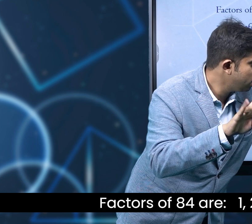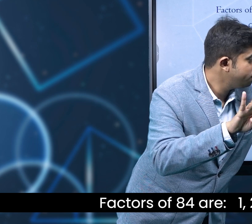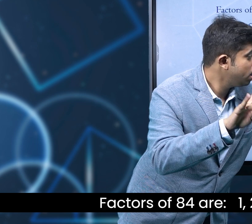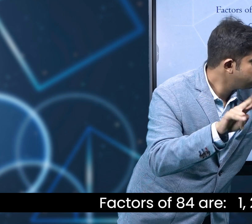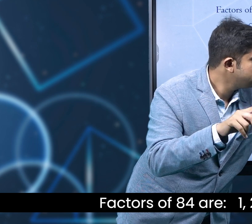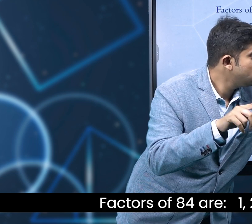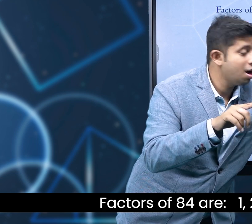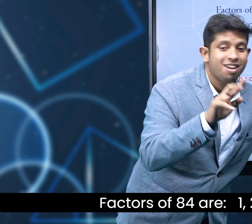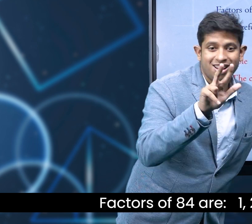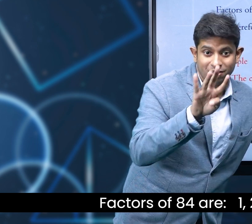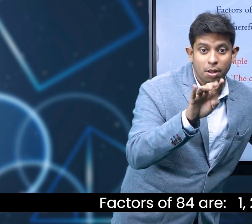84.